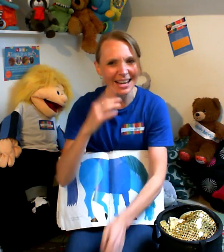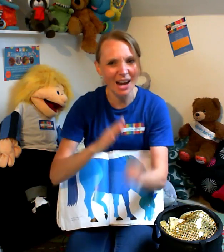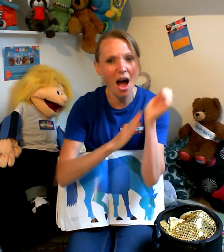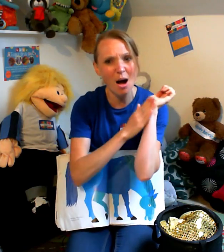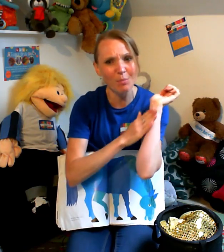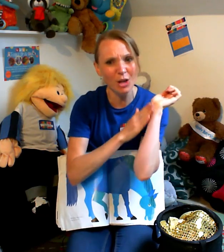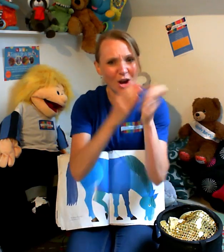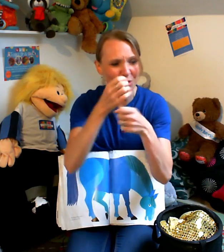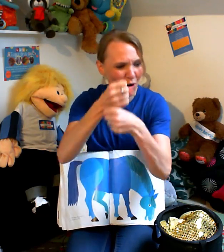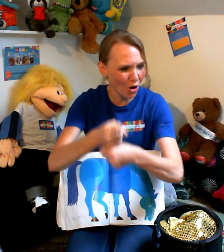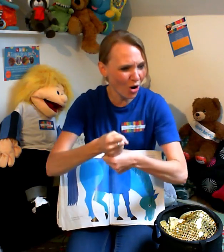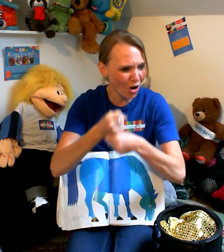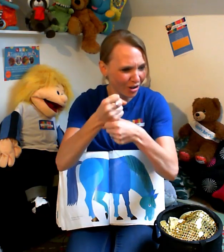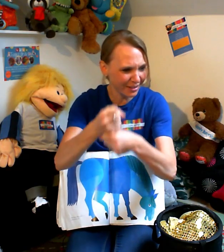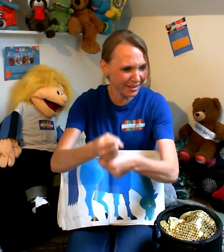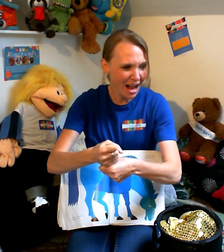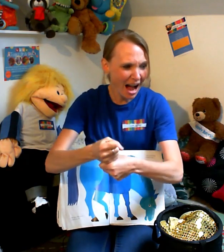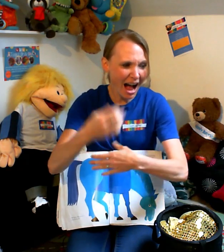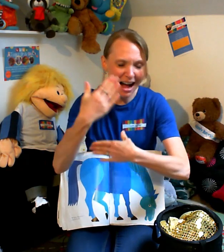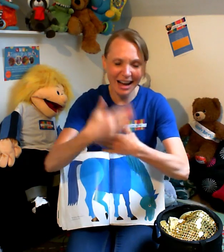a blue horse?